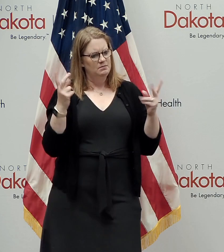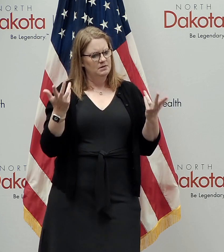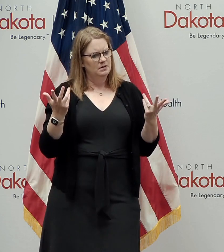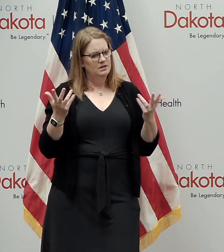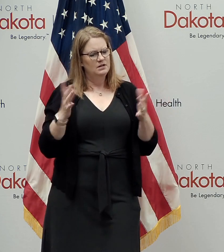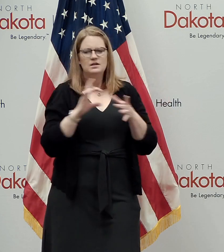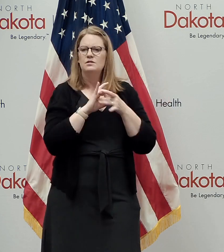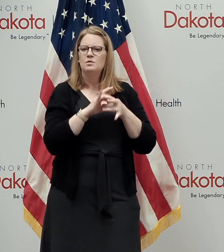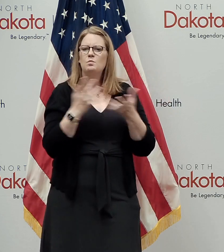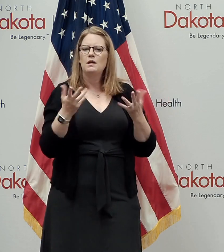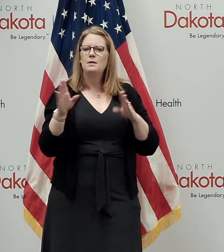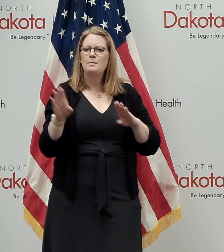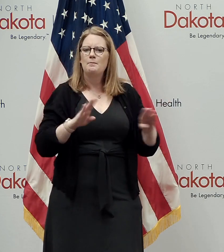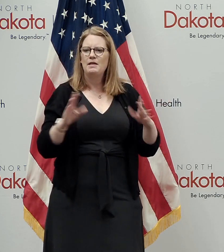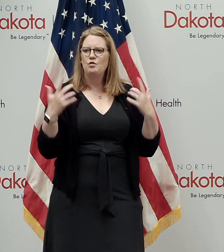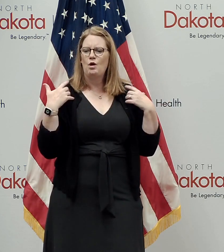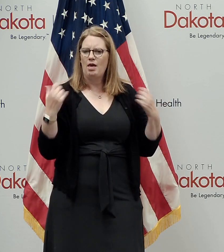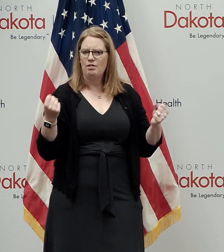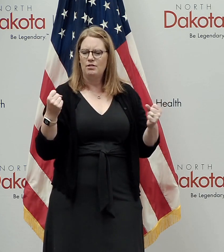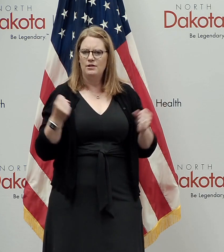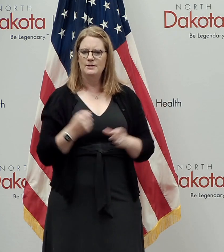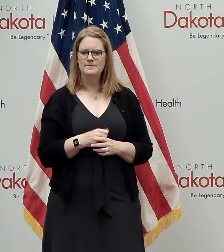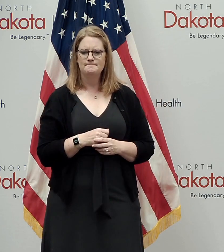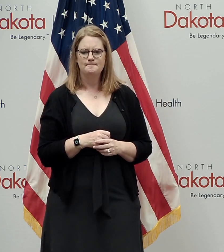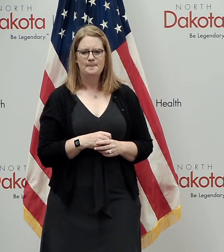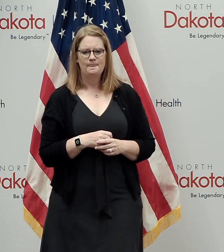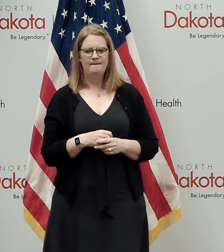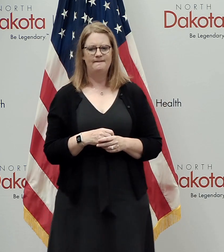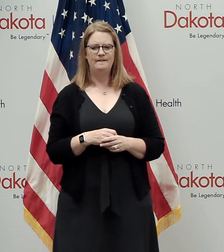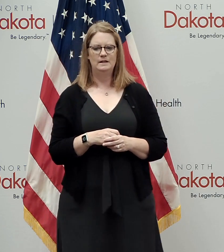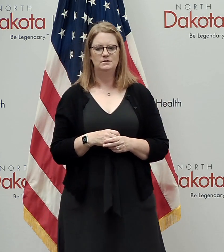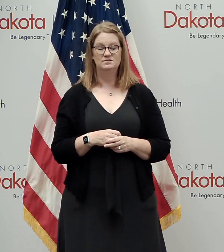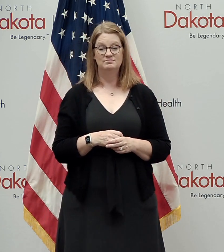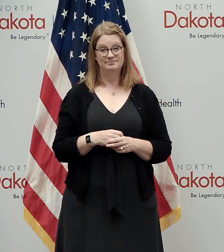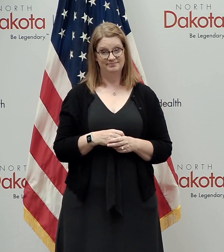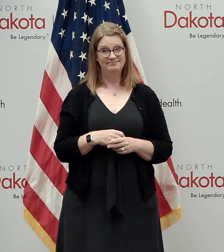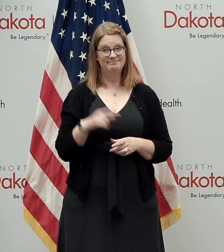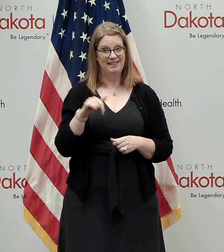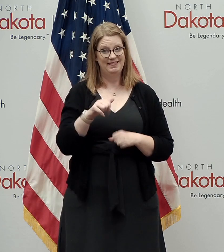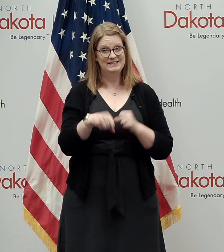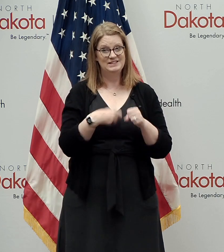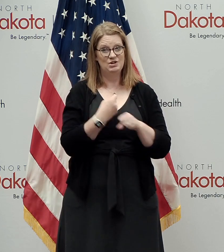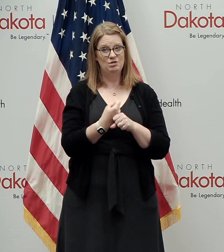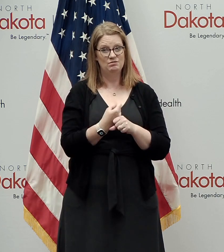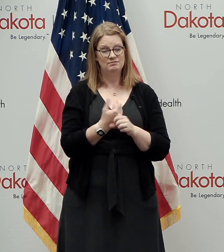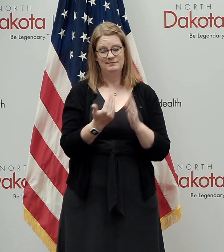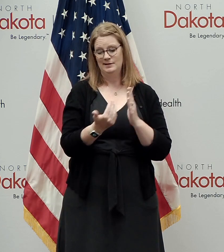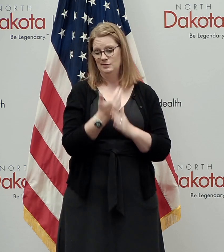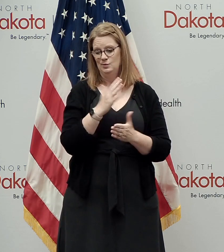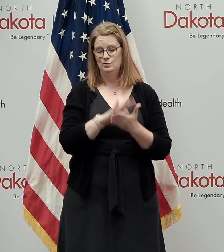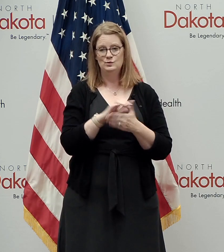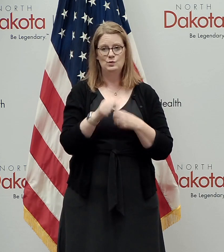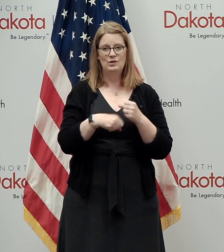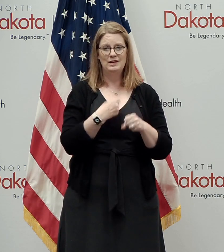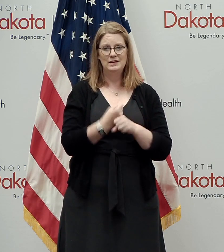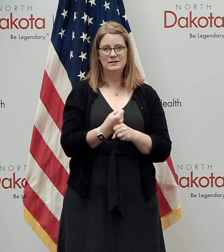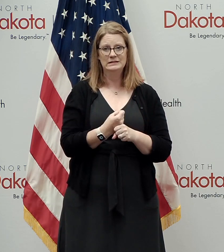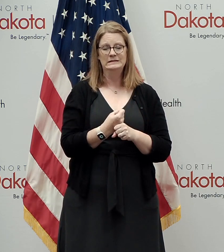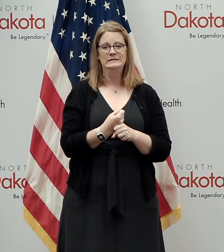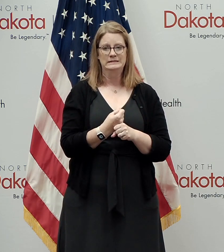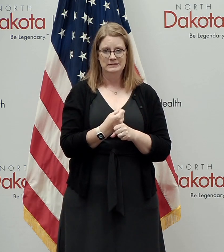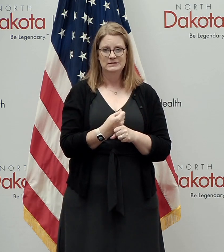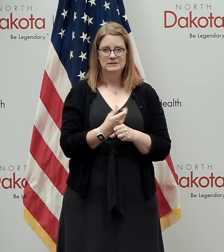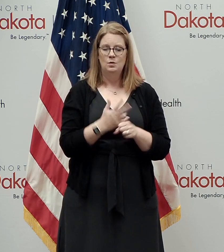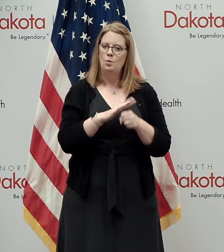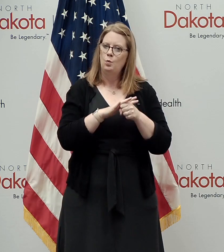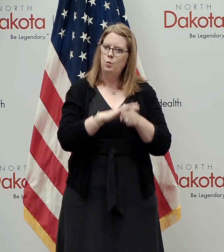a behavioral health update. And we know starting a new school year, as Erica just said, it can